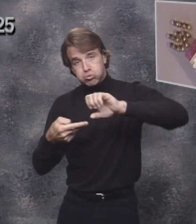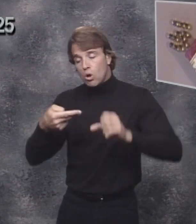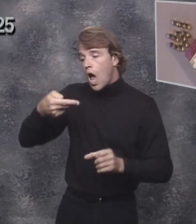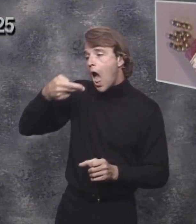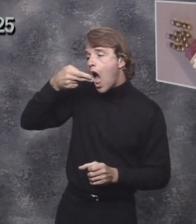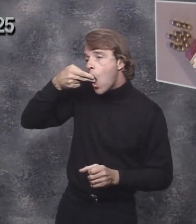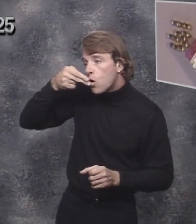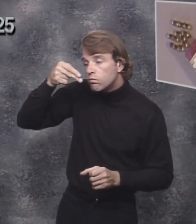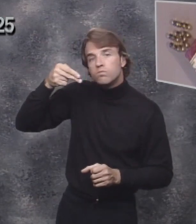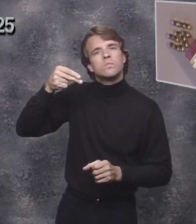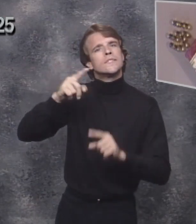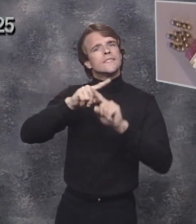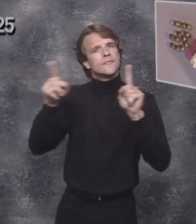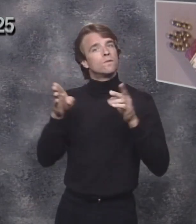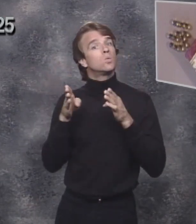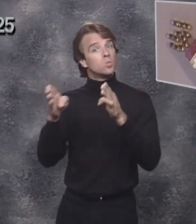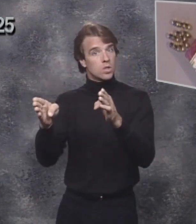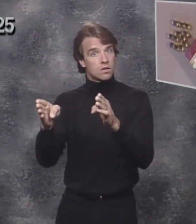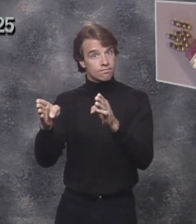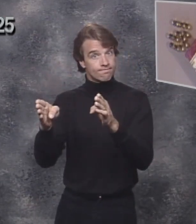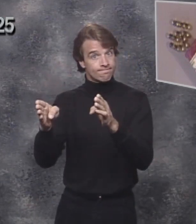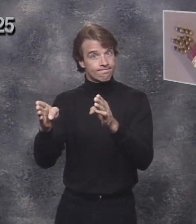Or it's this, if it's liquid.